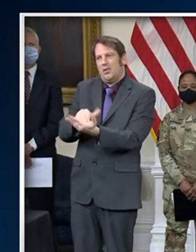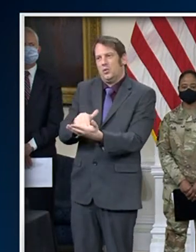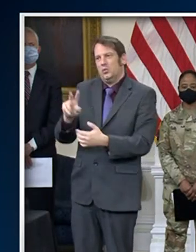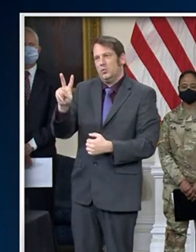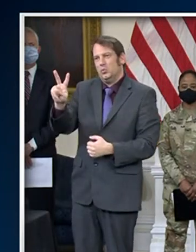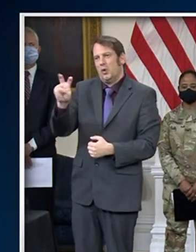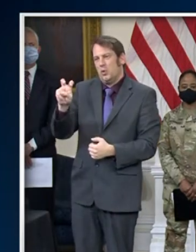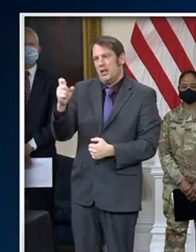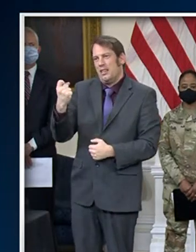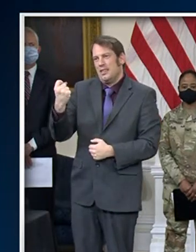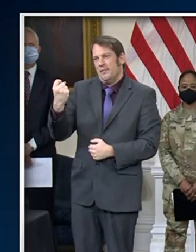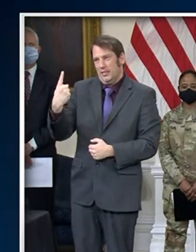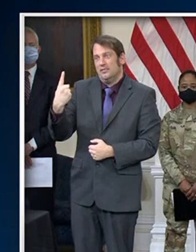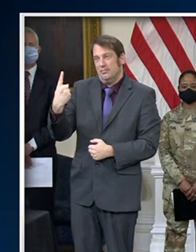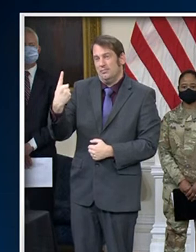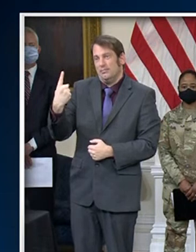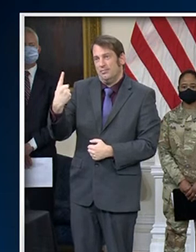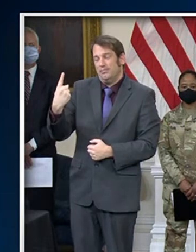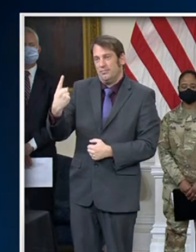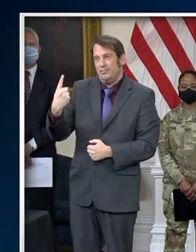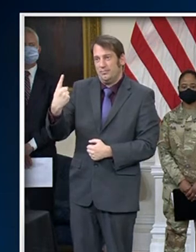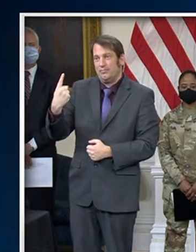26,211 shots per day.